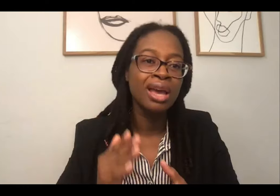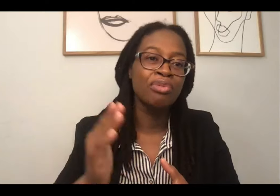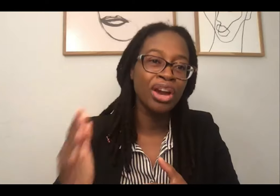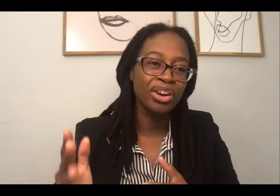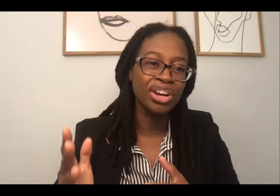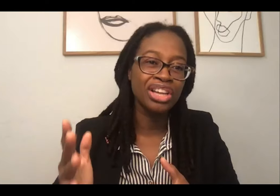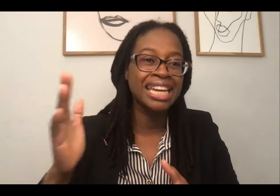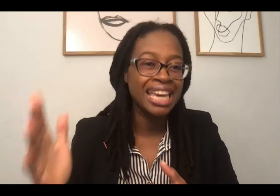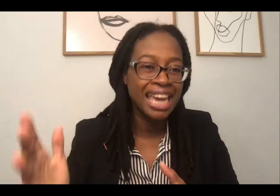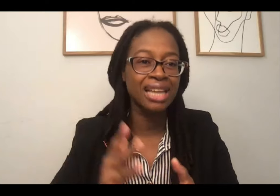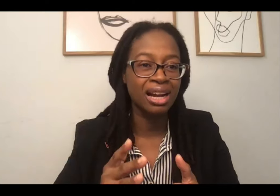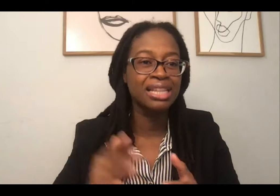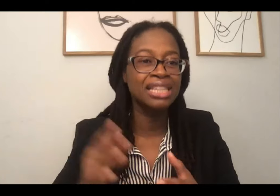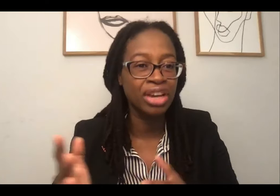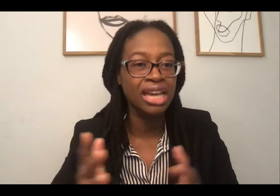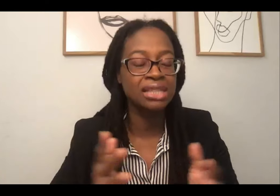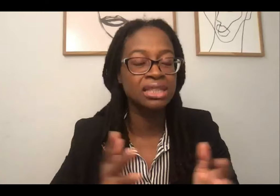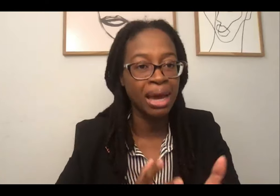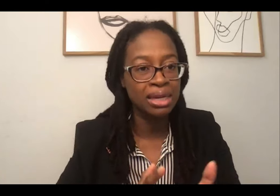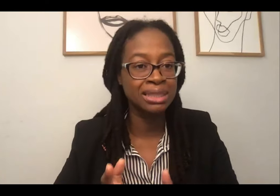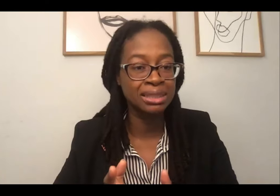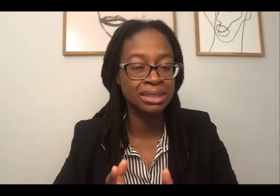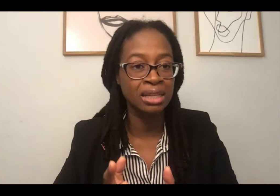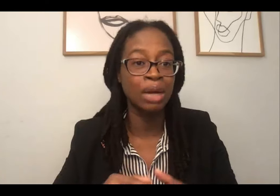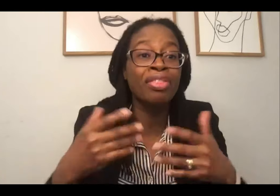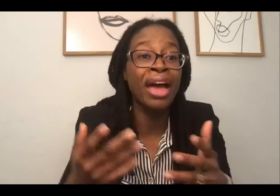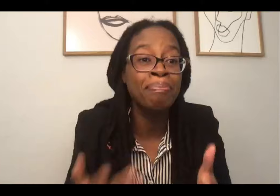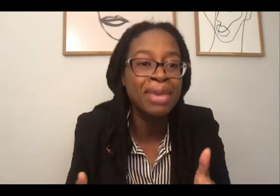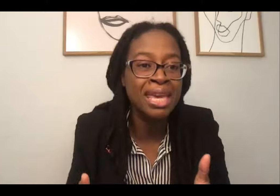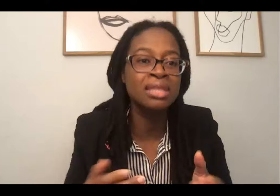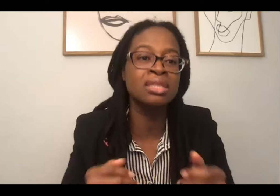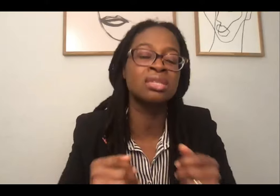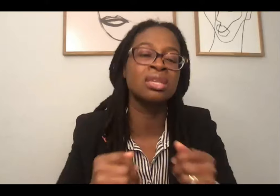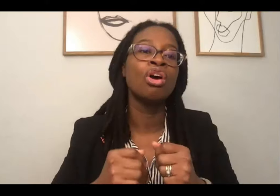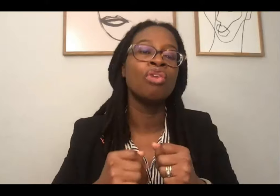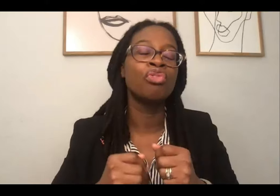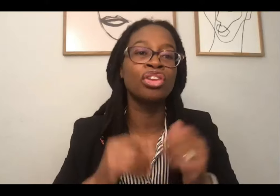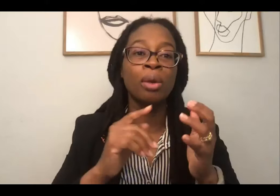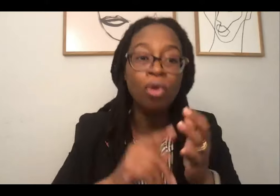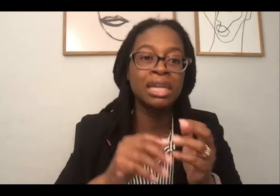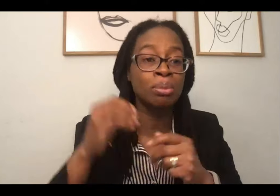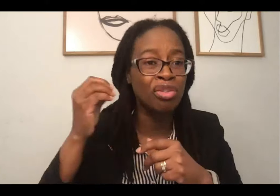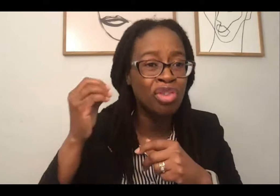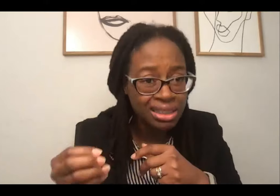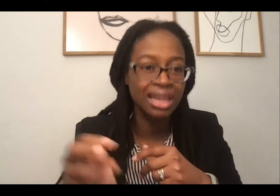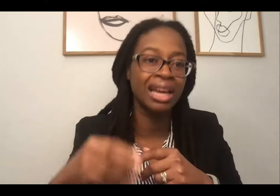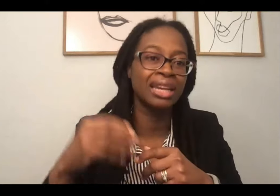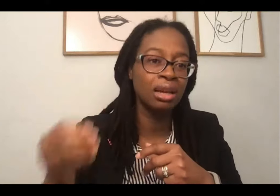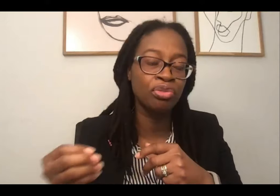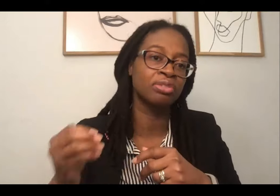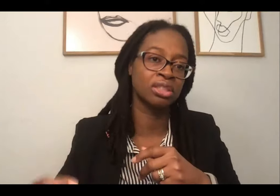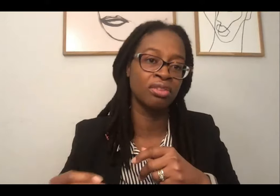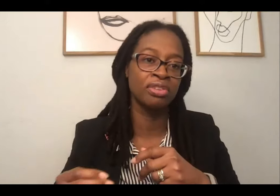various indicators that are disaggregated by disability status and what that means for their programming in terms of costing and the delivery